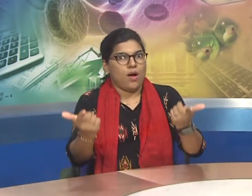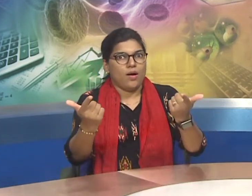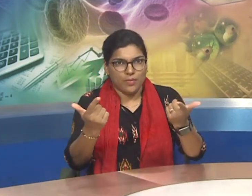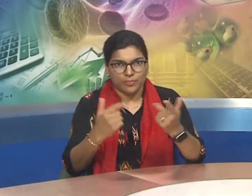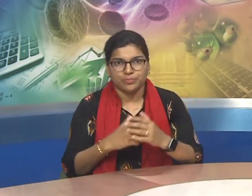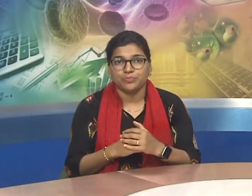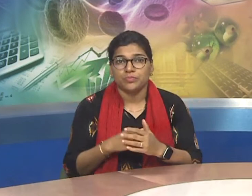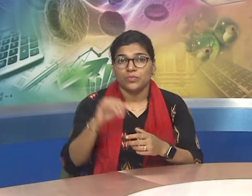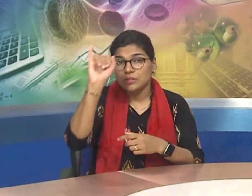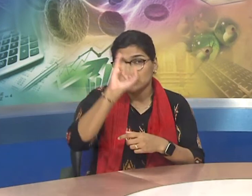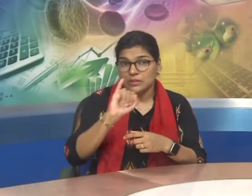retrieval.